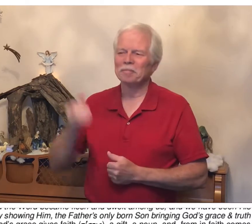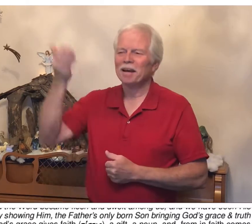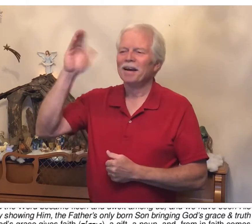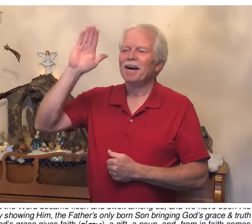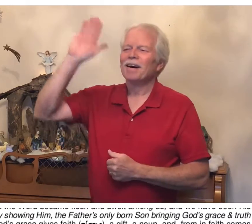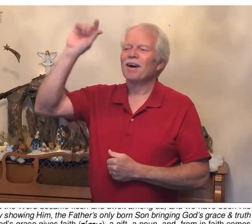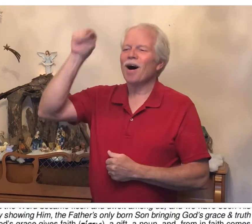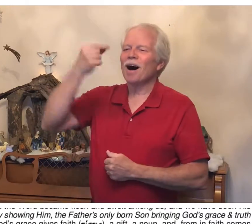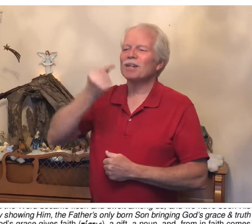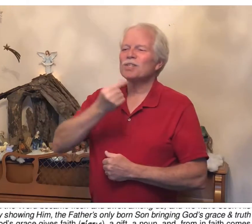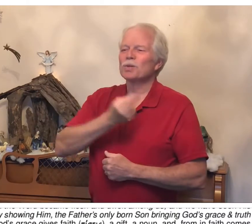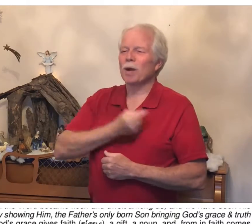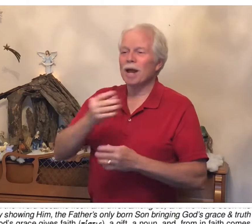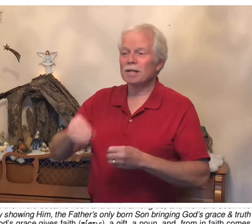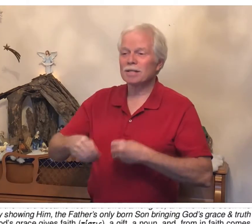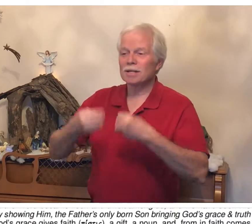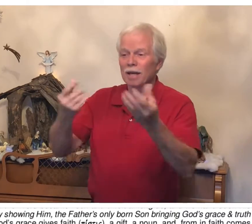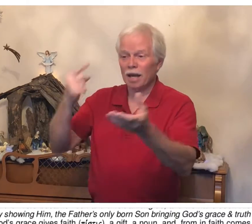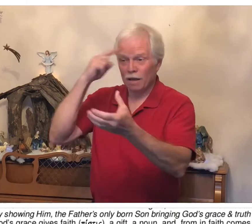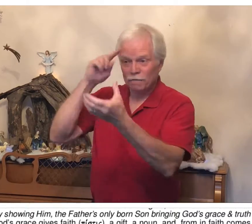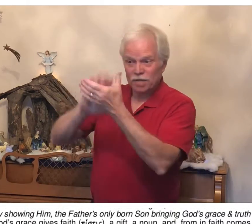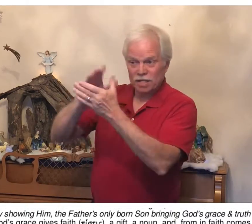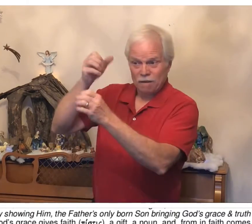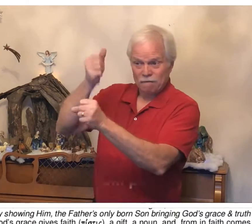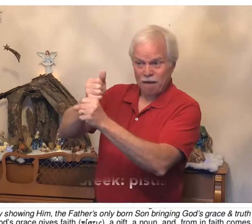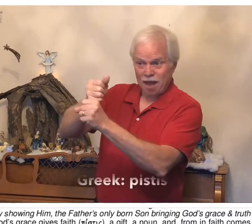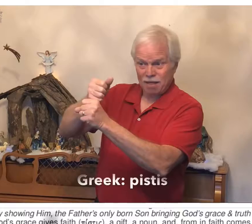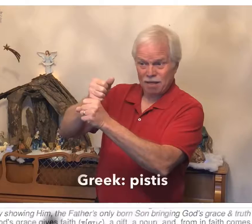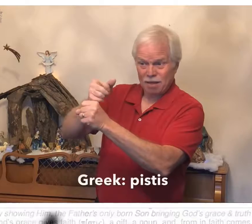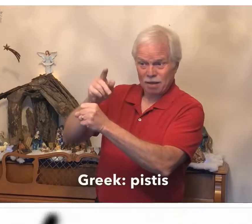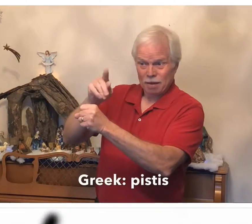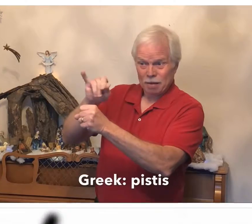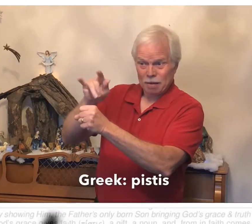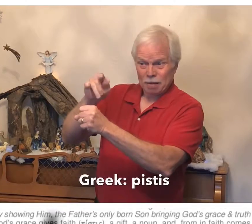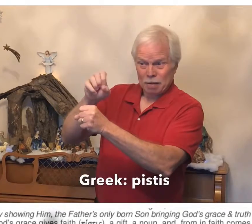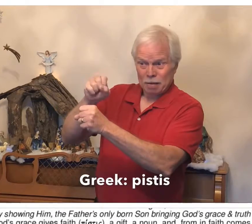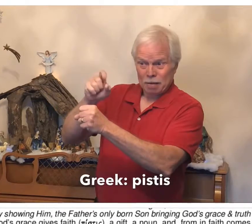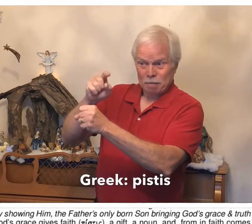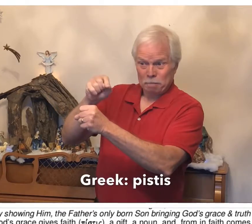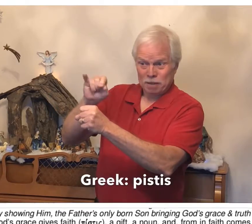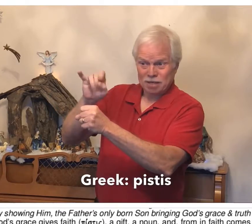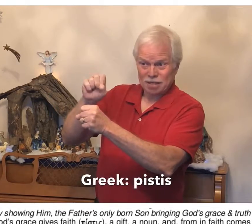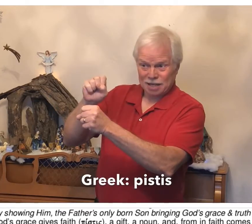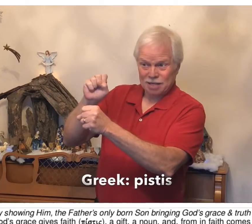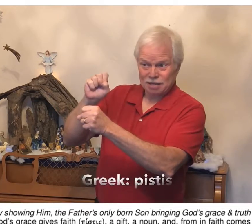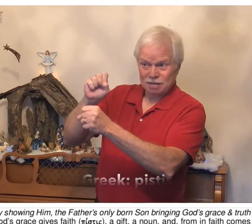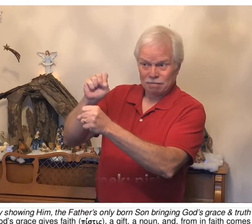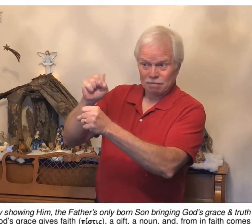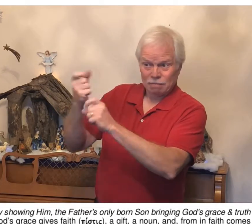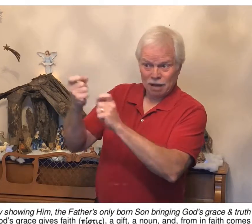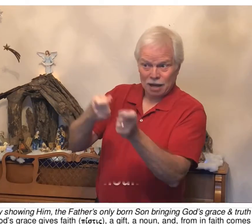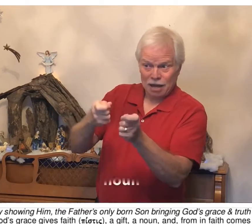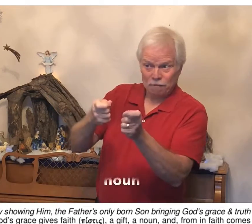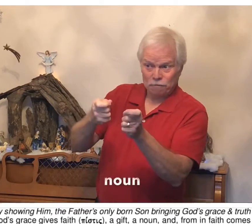God's grace grace gives faith. Pistus. A gift.